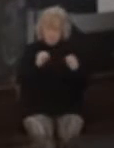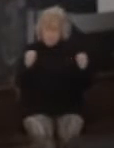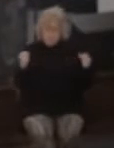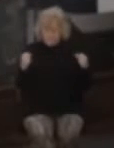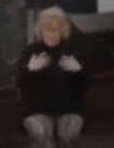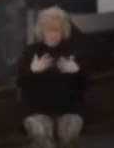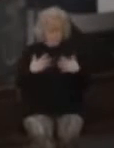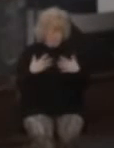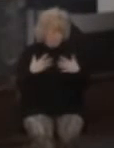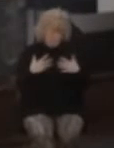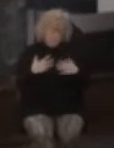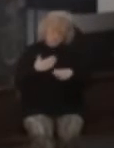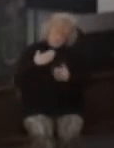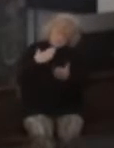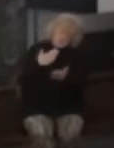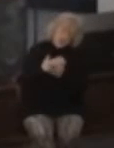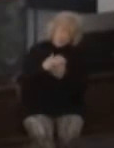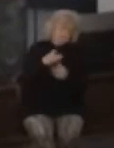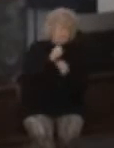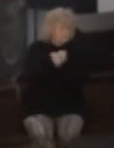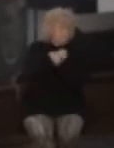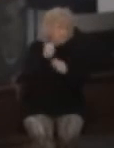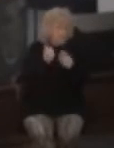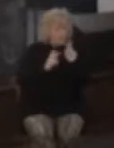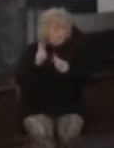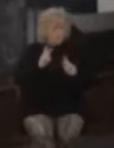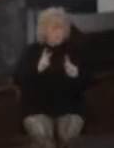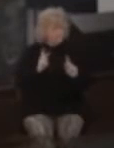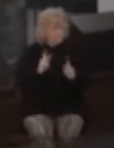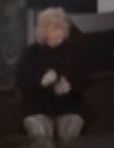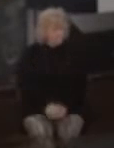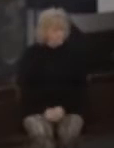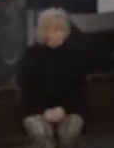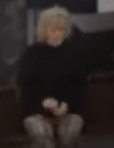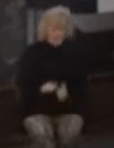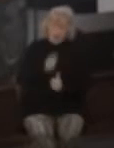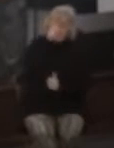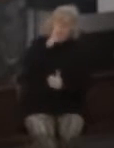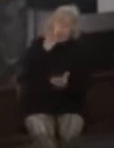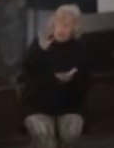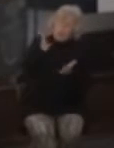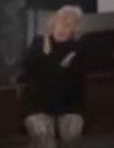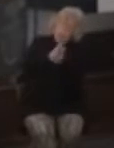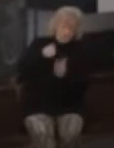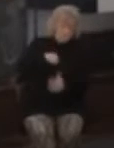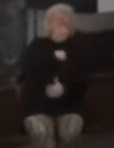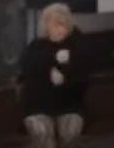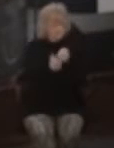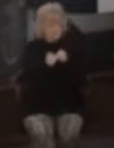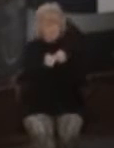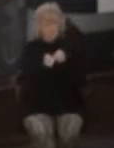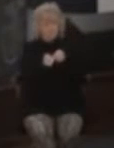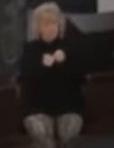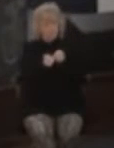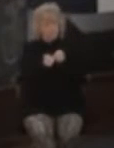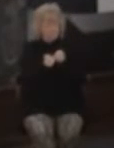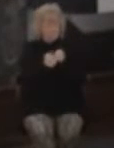loving the way that you should, the way that God wants you to. And perfect love drives fear